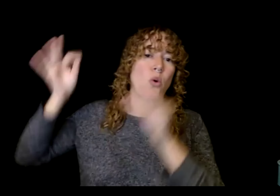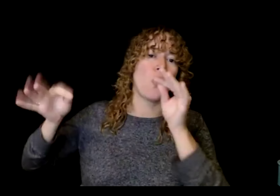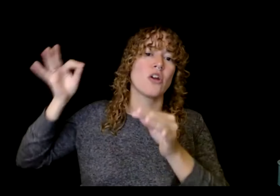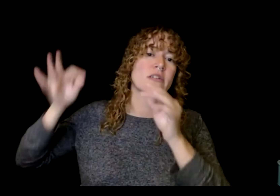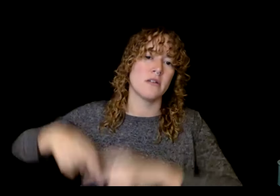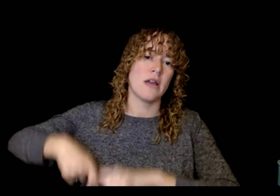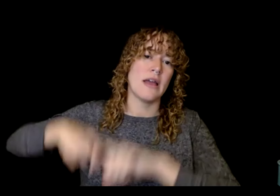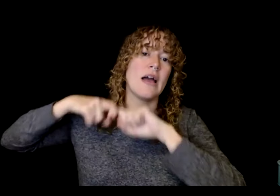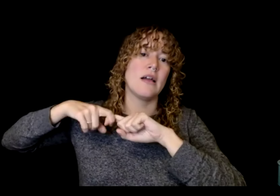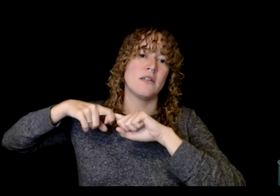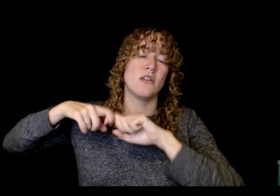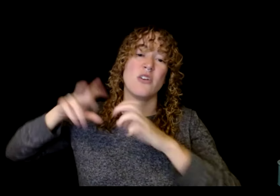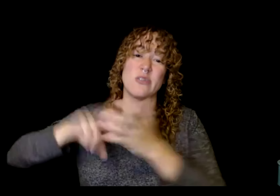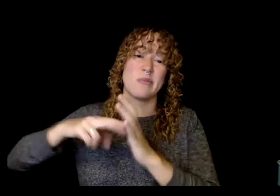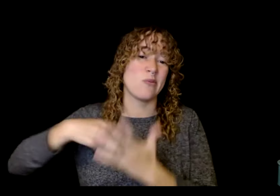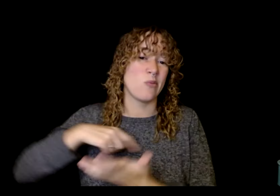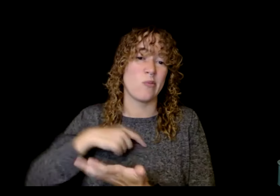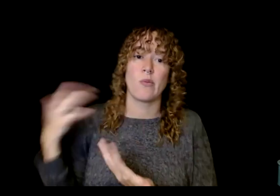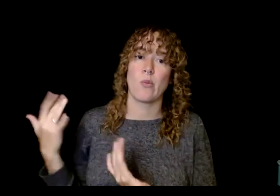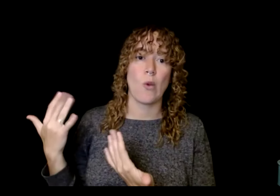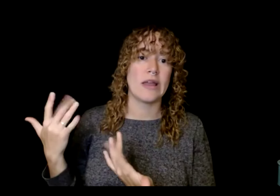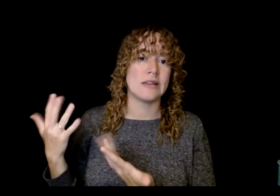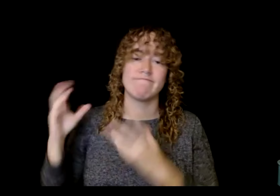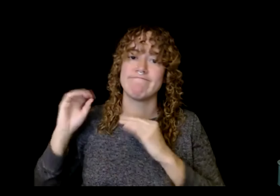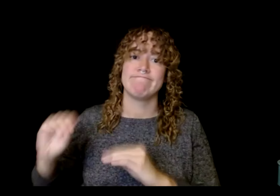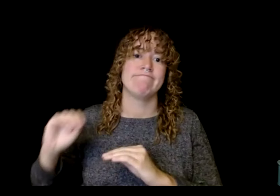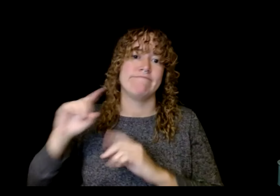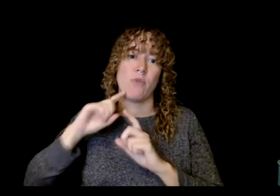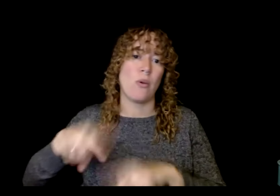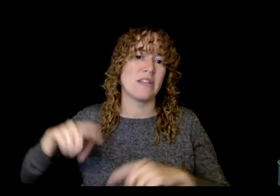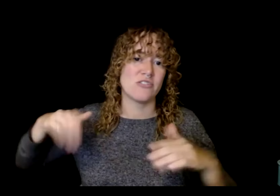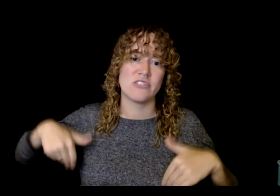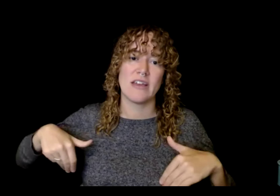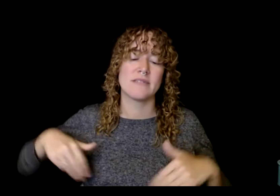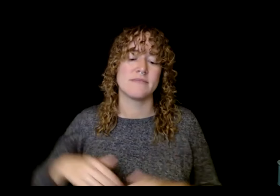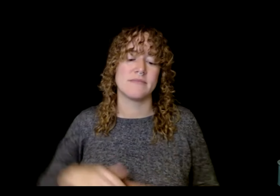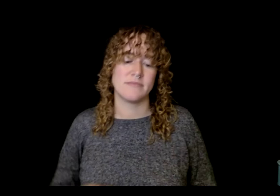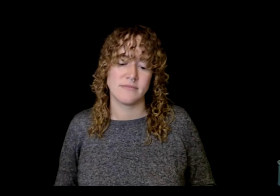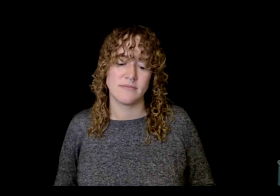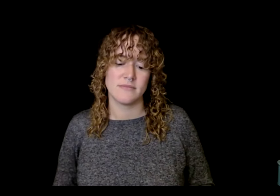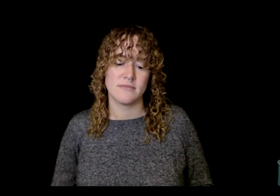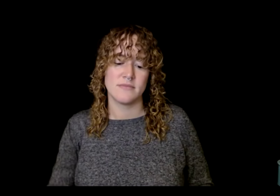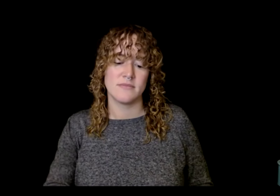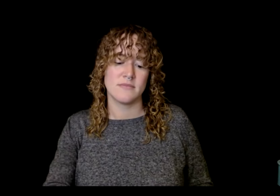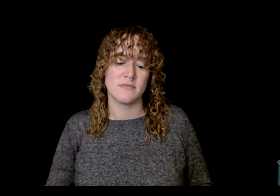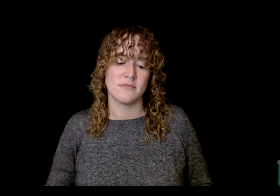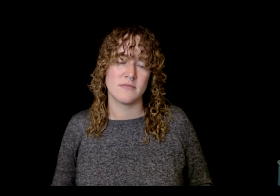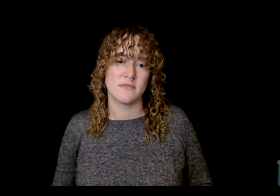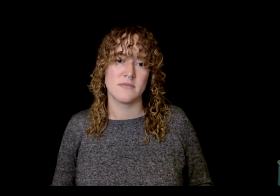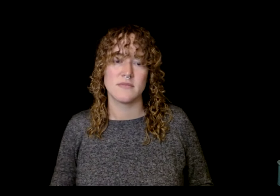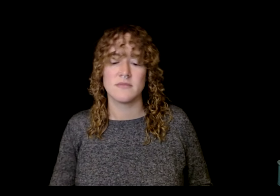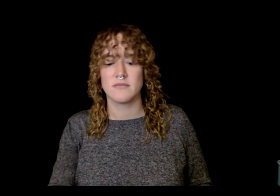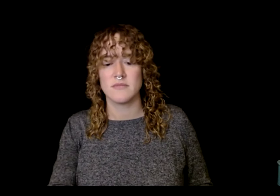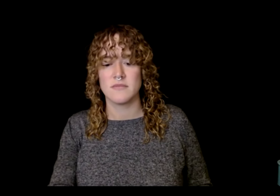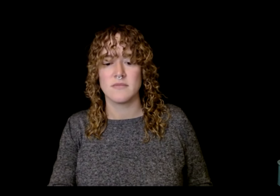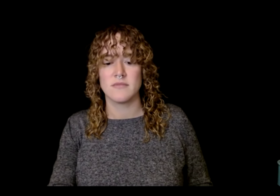paused. And so there just has not yet been a lot of concrete information to share. I recognize that could